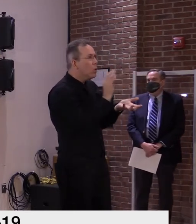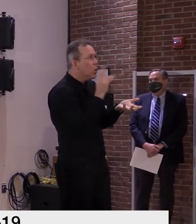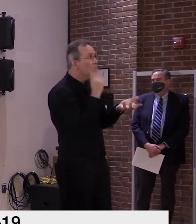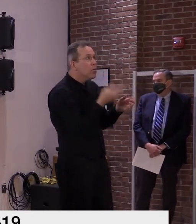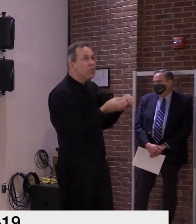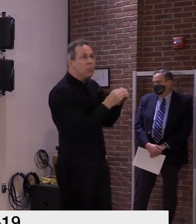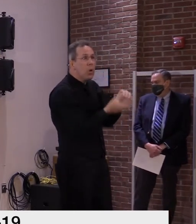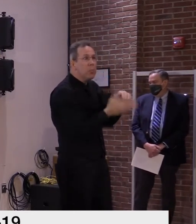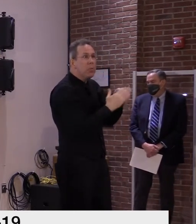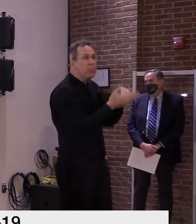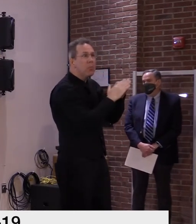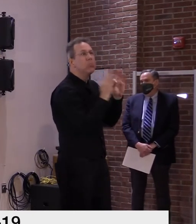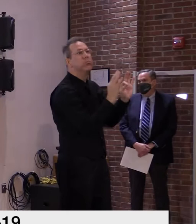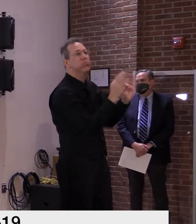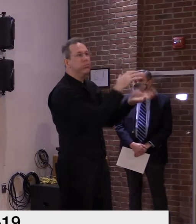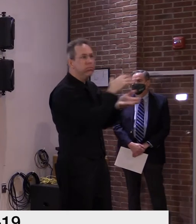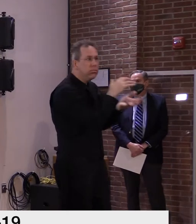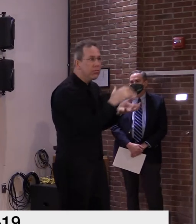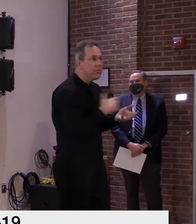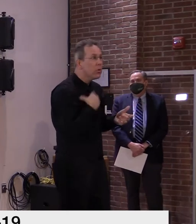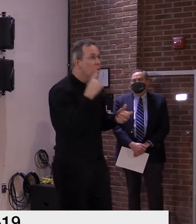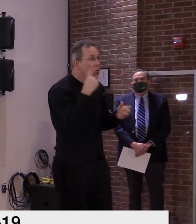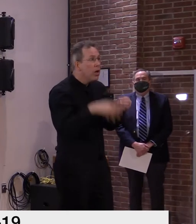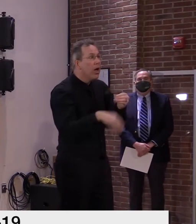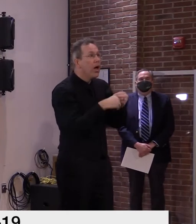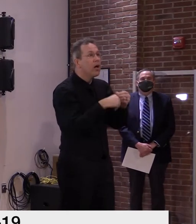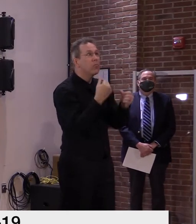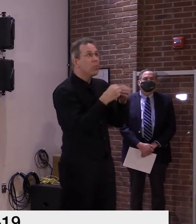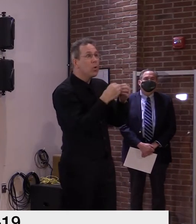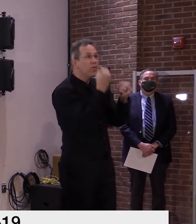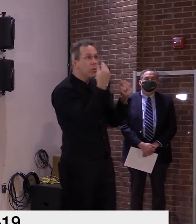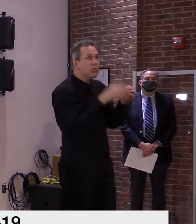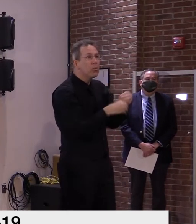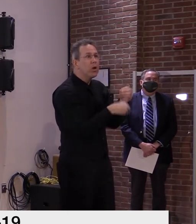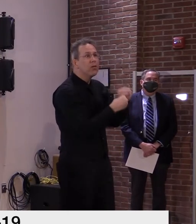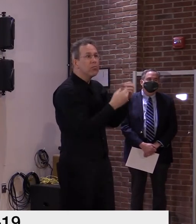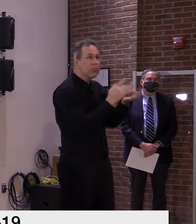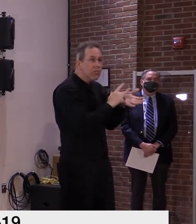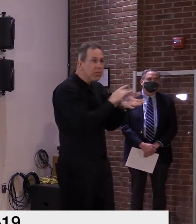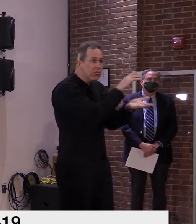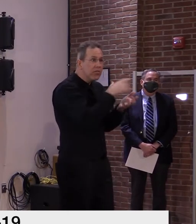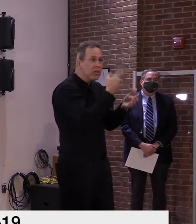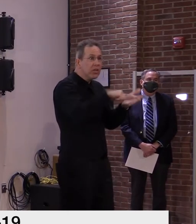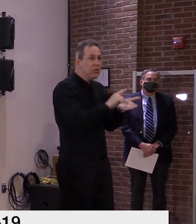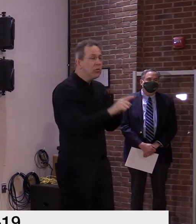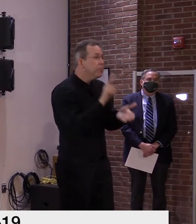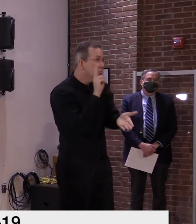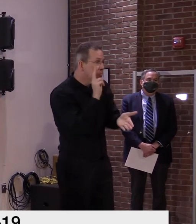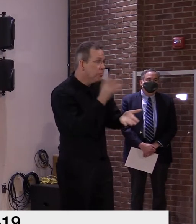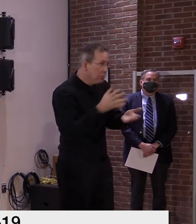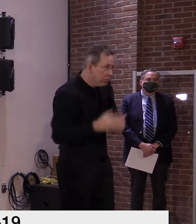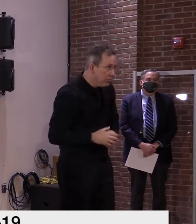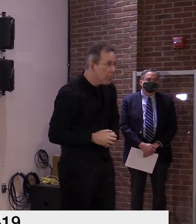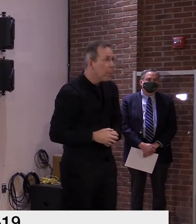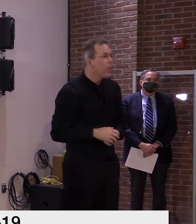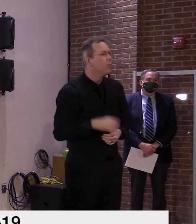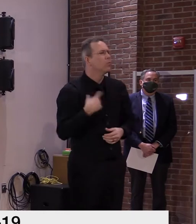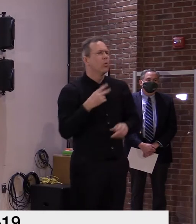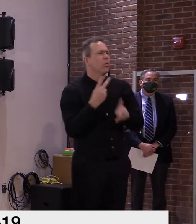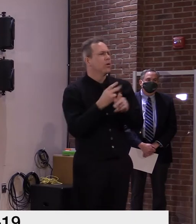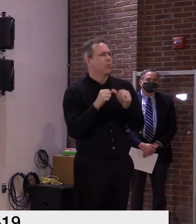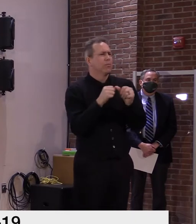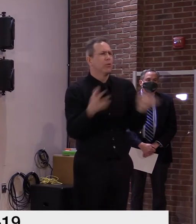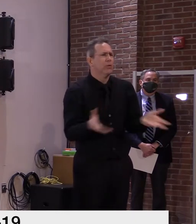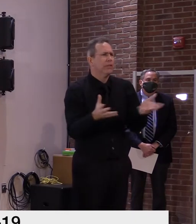vaccine strategy sometime next week, while we also continue to move forward with those at greatest risk through age banding